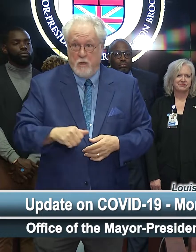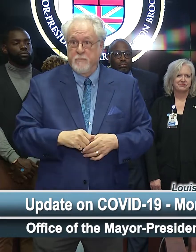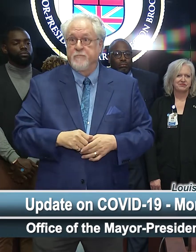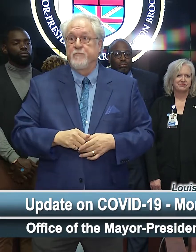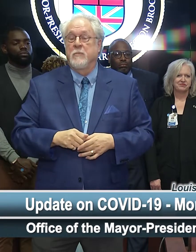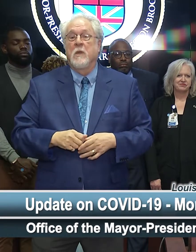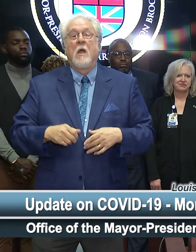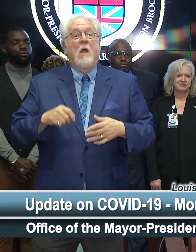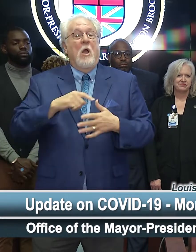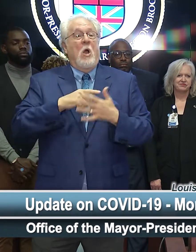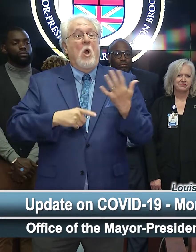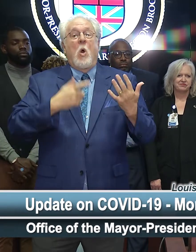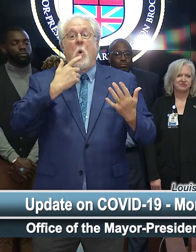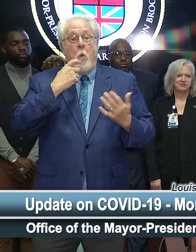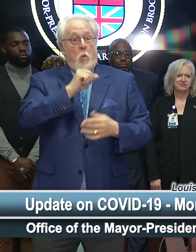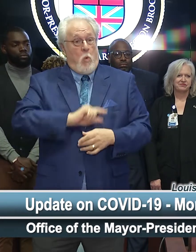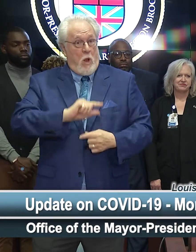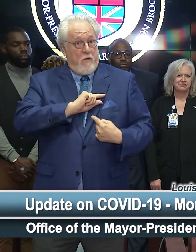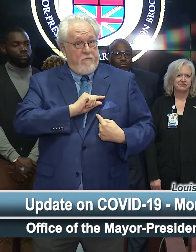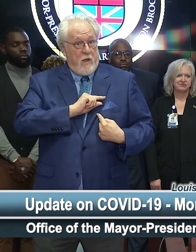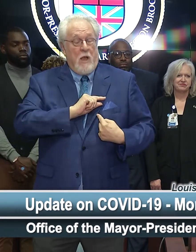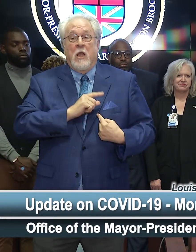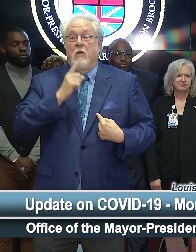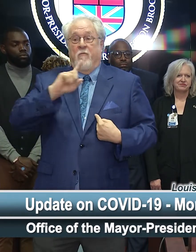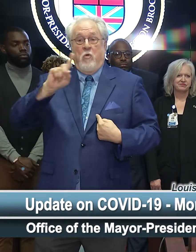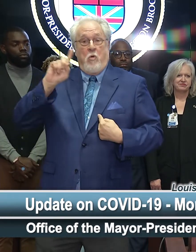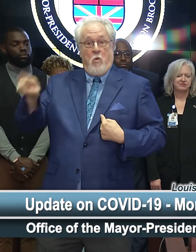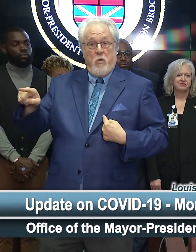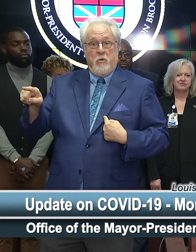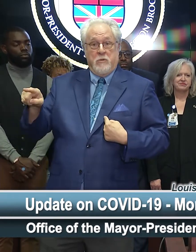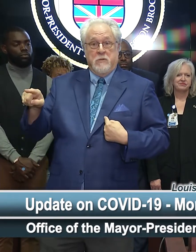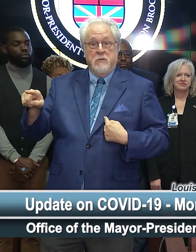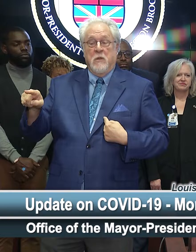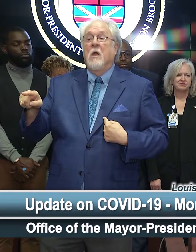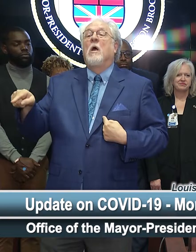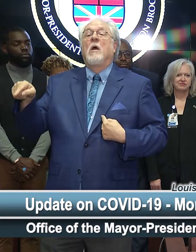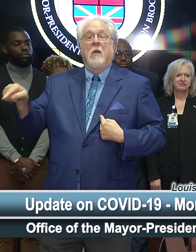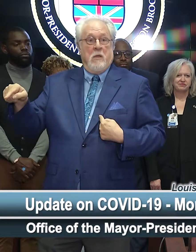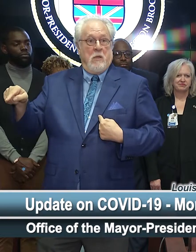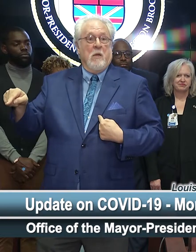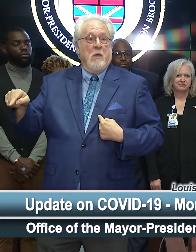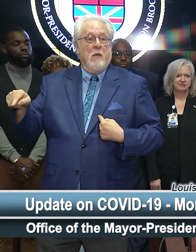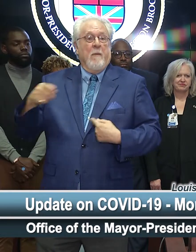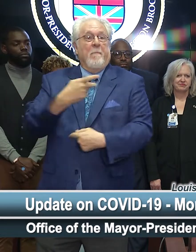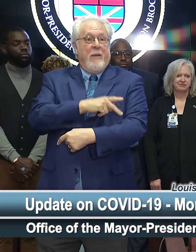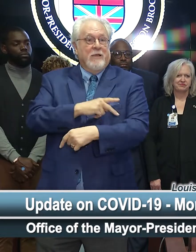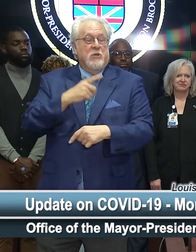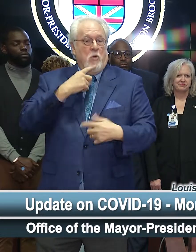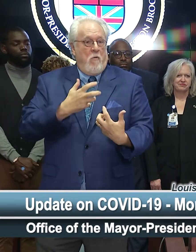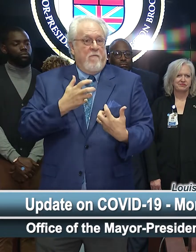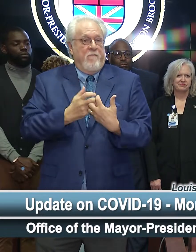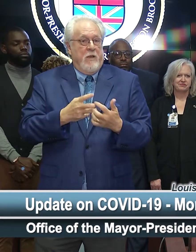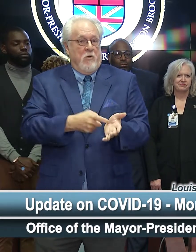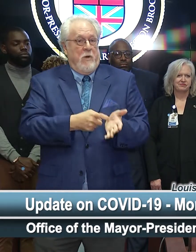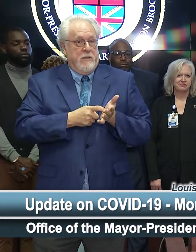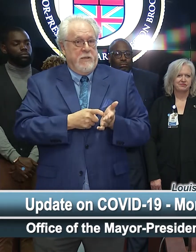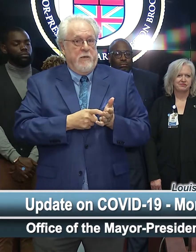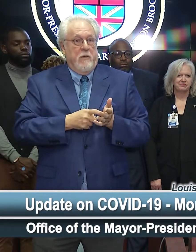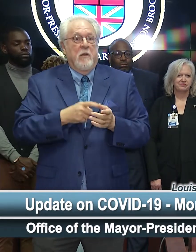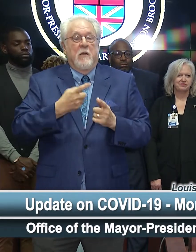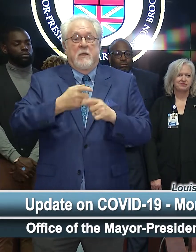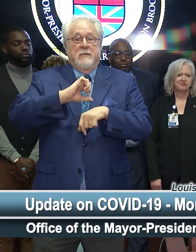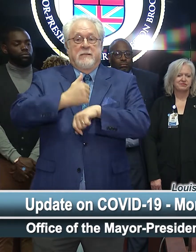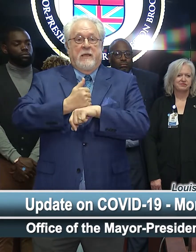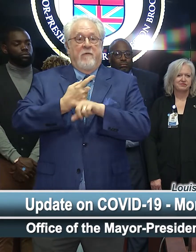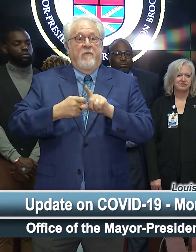testing. Those patients who qualify for orders for coronavirus testing will be those patients who fit the criteria set forth by